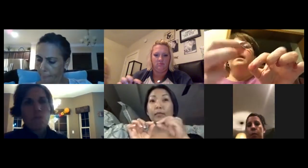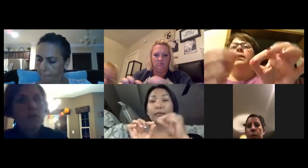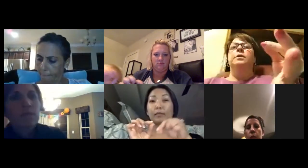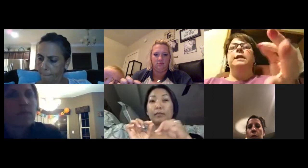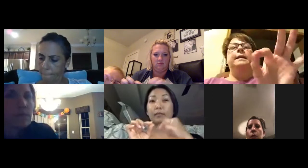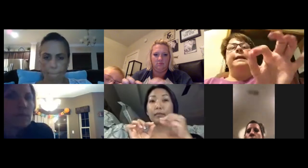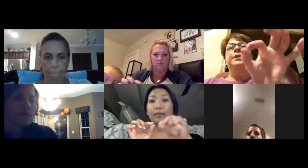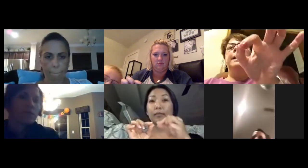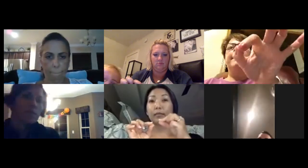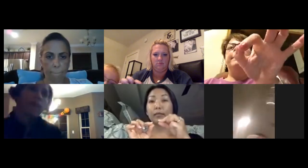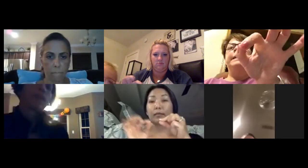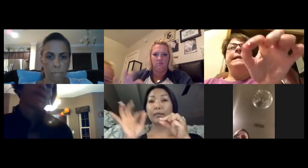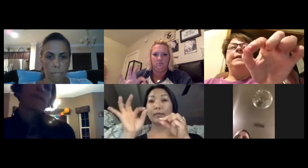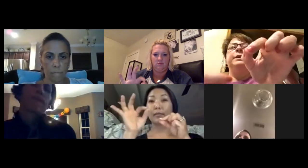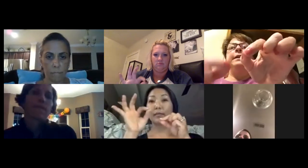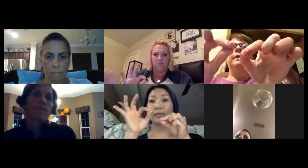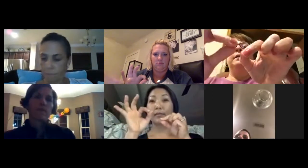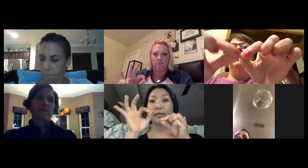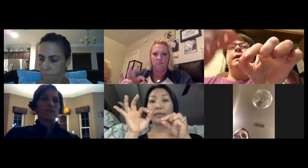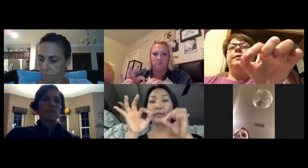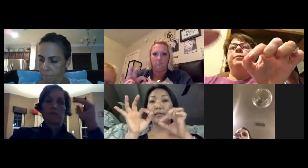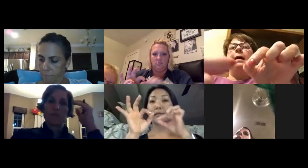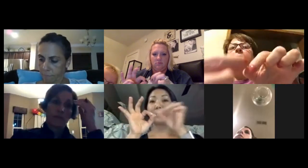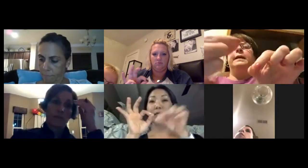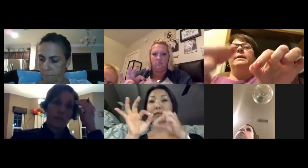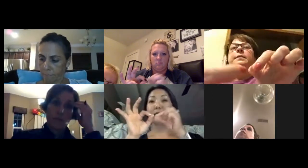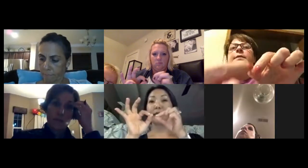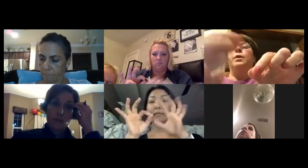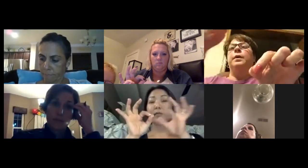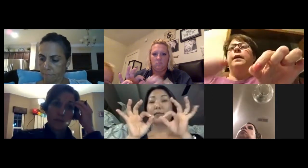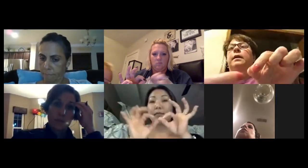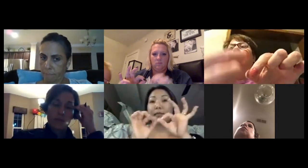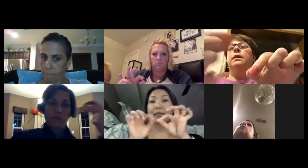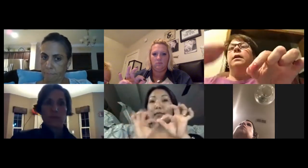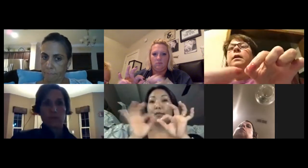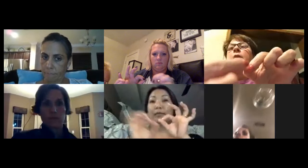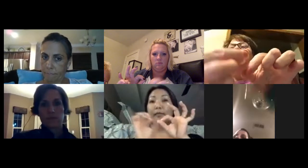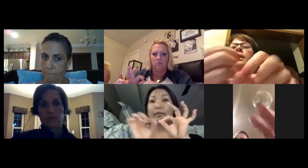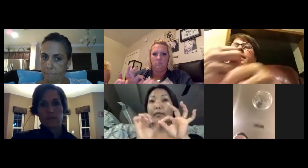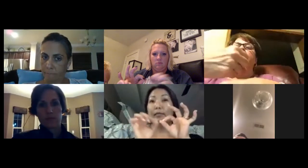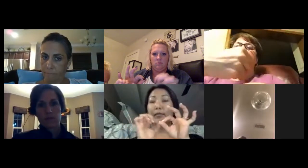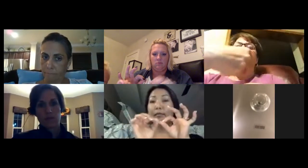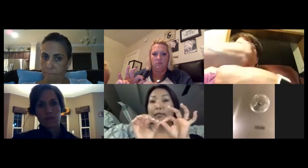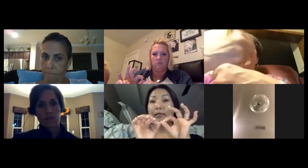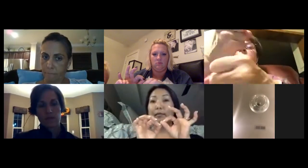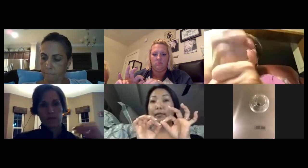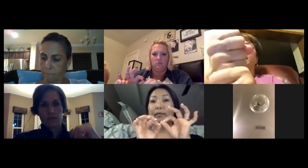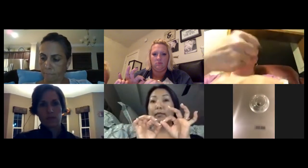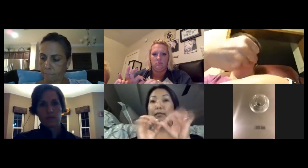Just kind of like you're having a needle here and threading it. Sewing. This is make. You